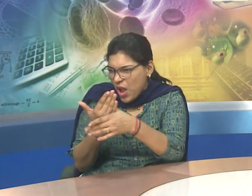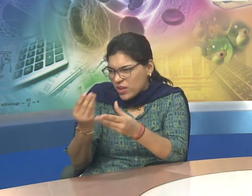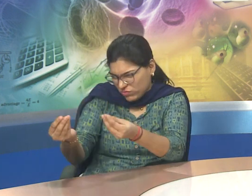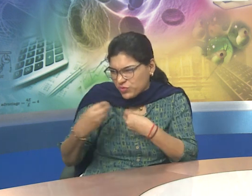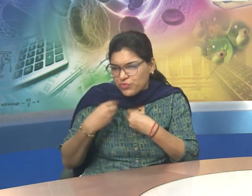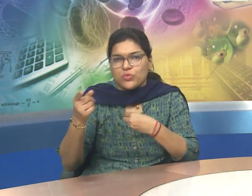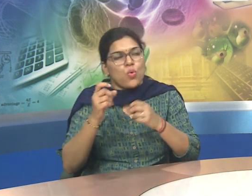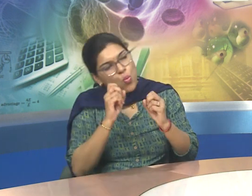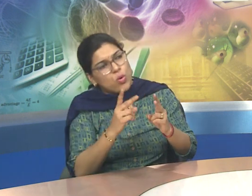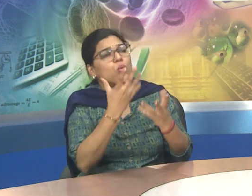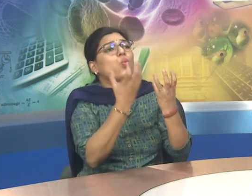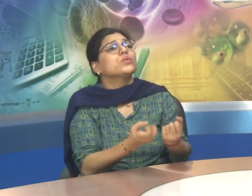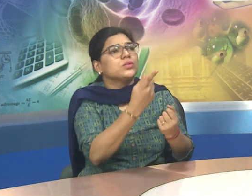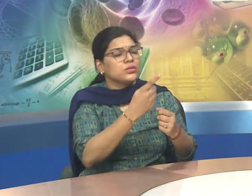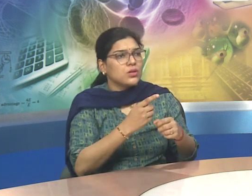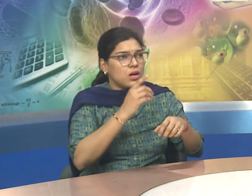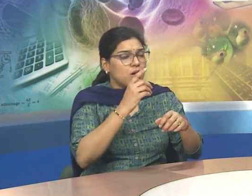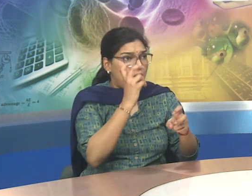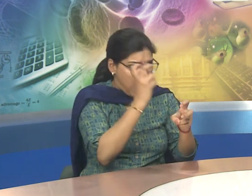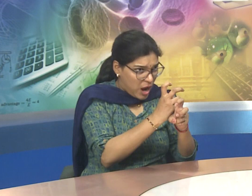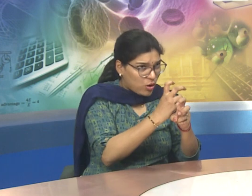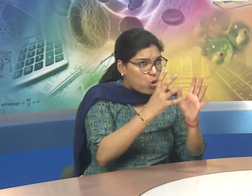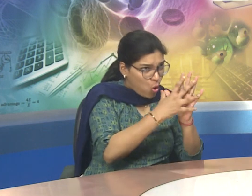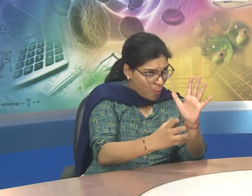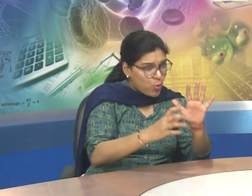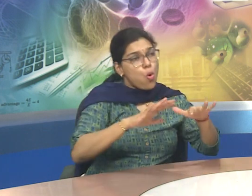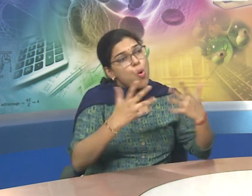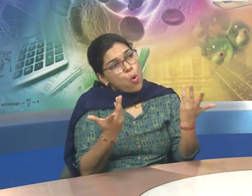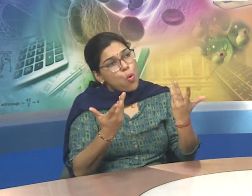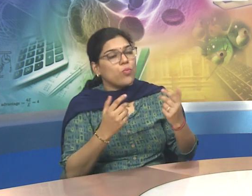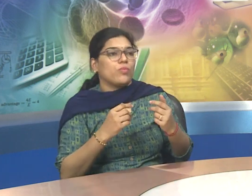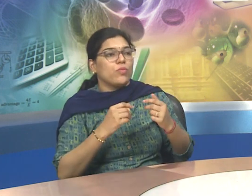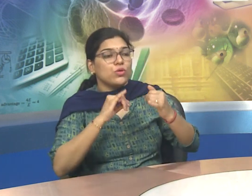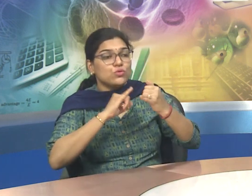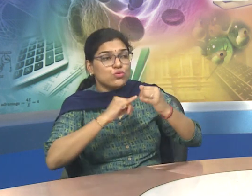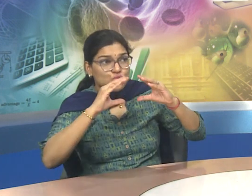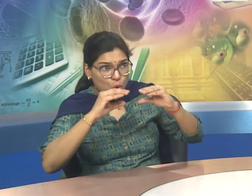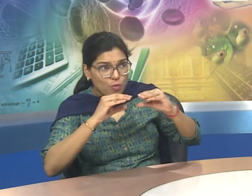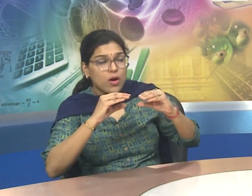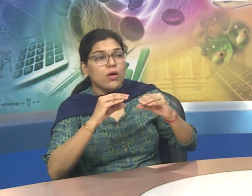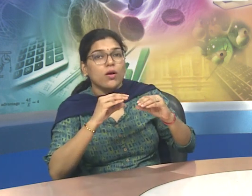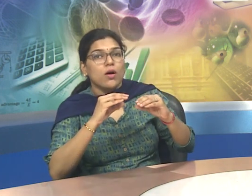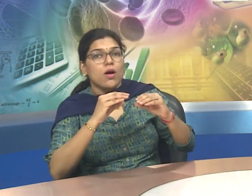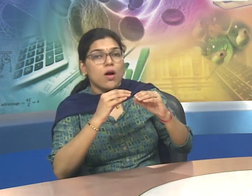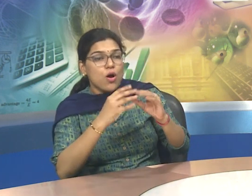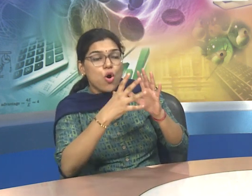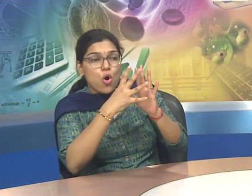We can request for hard copy or soft copy as per our own need.